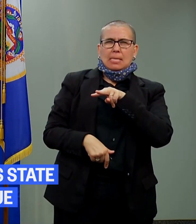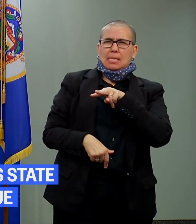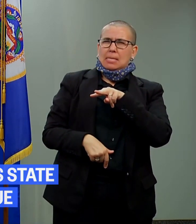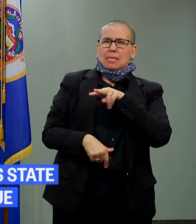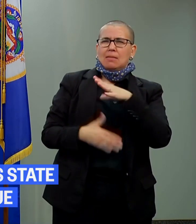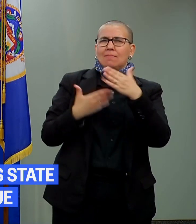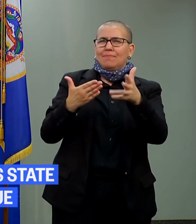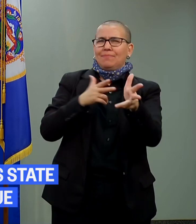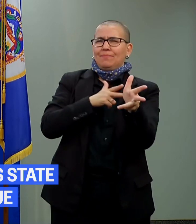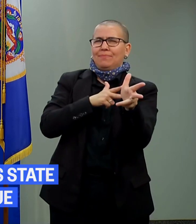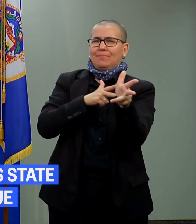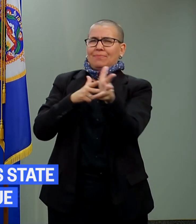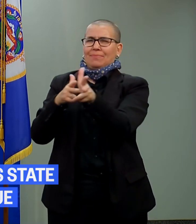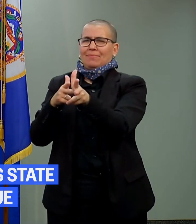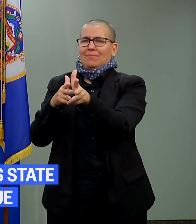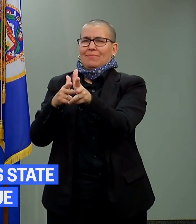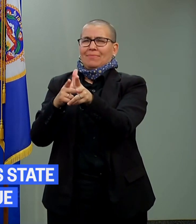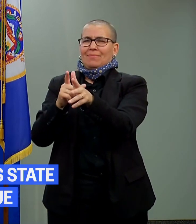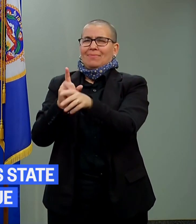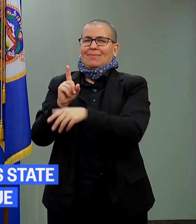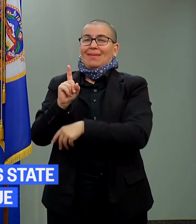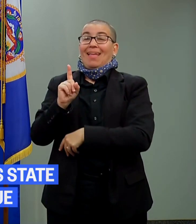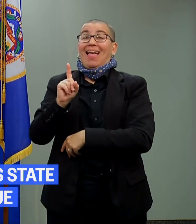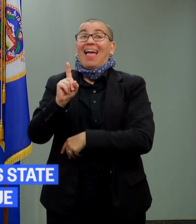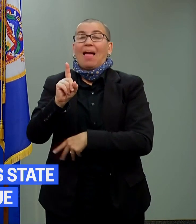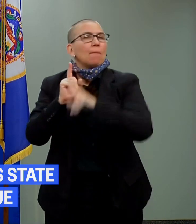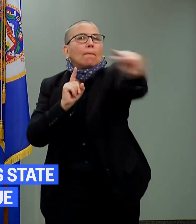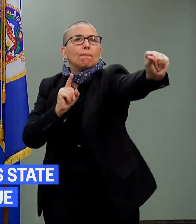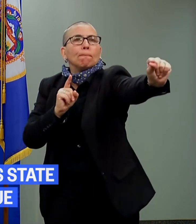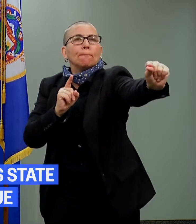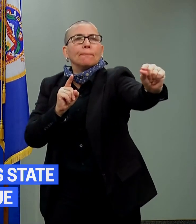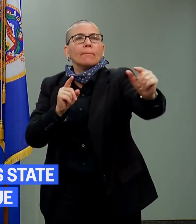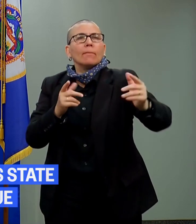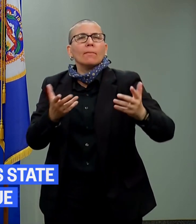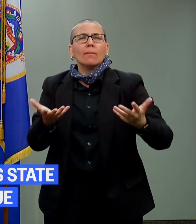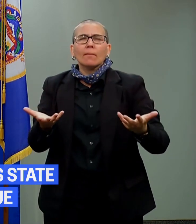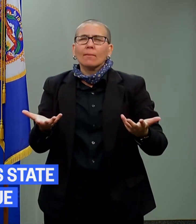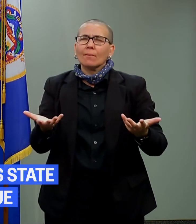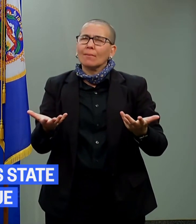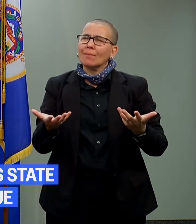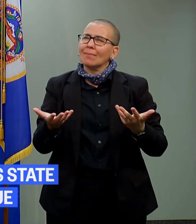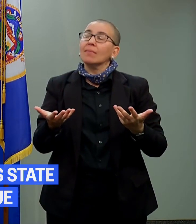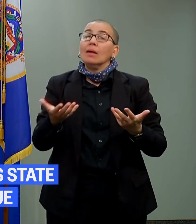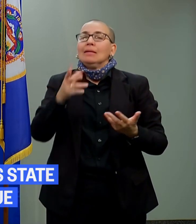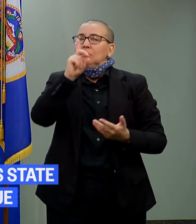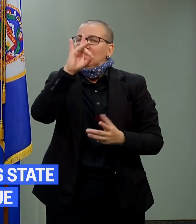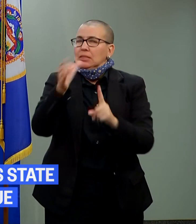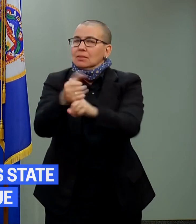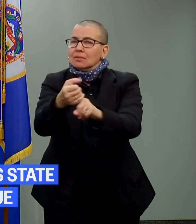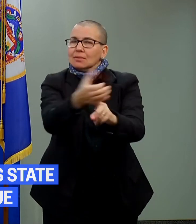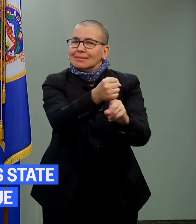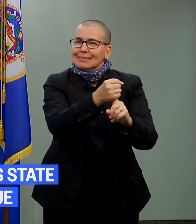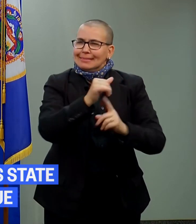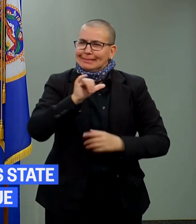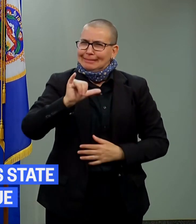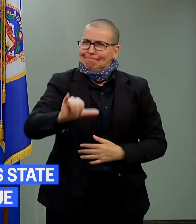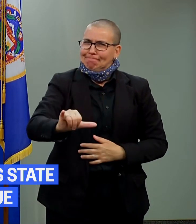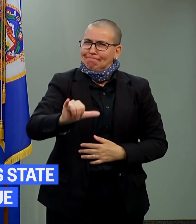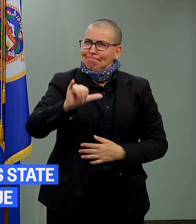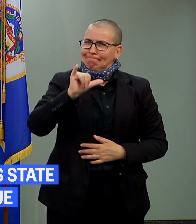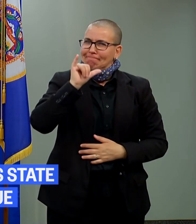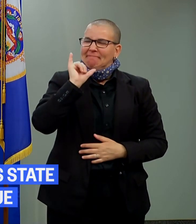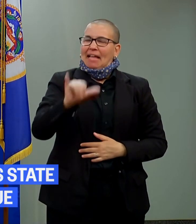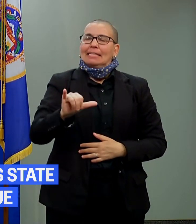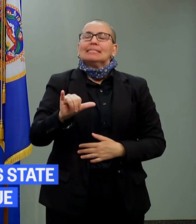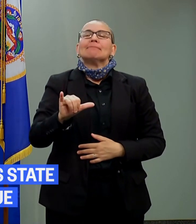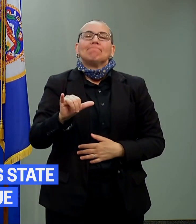arrested. As in always the case, you can't catch everybody. But when we went back to those cars, we found that several of